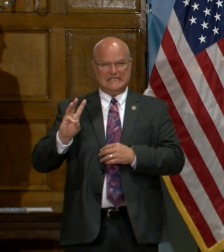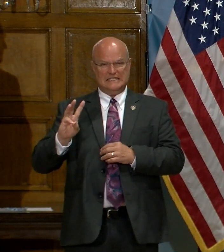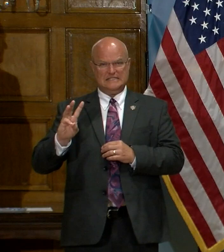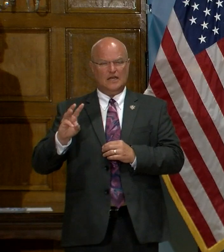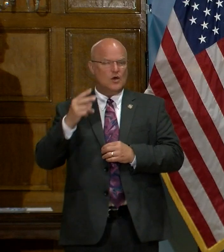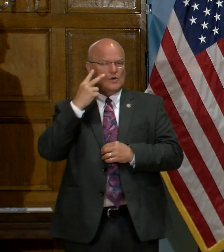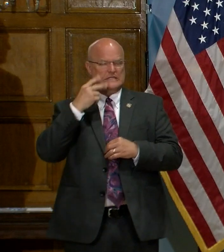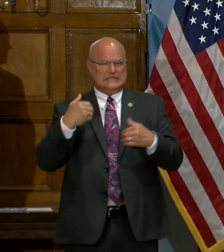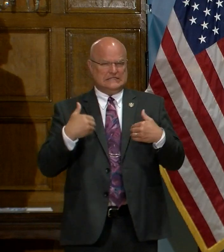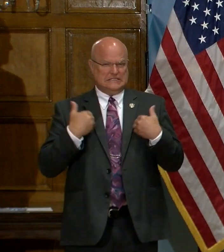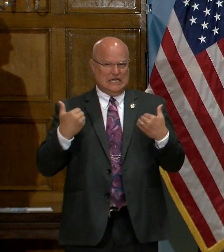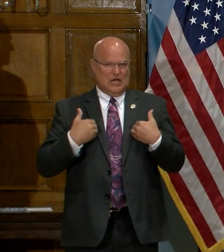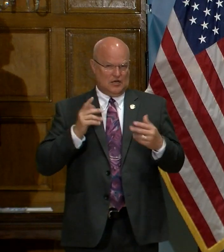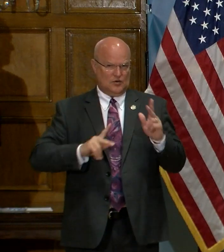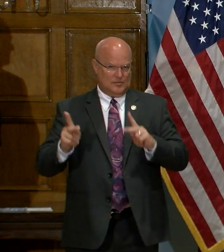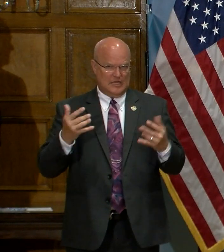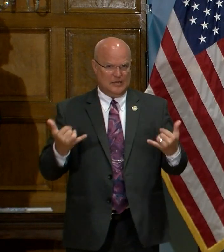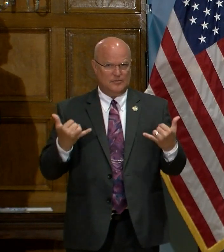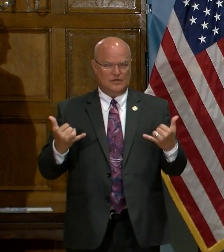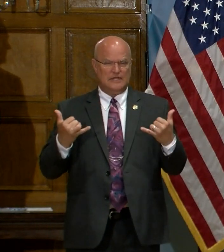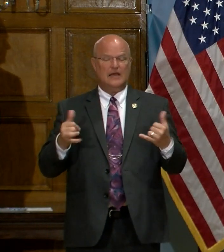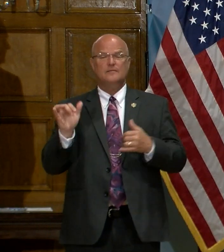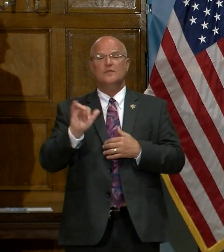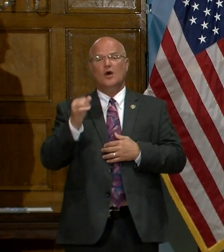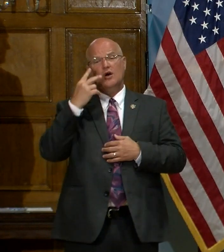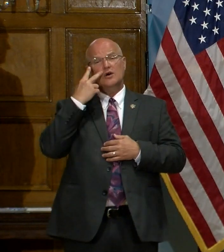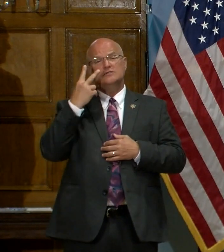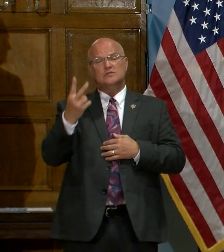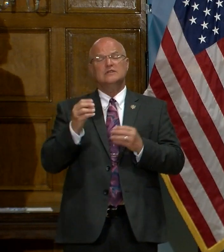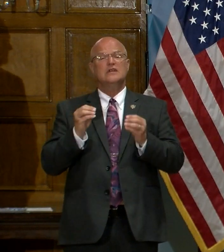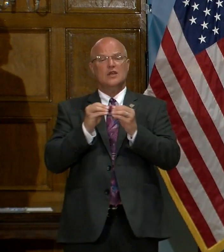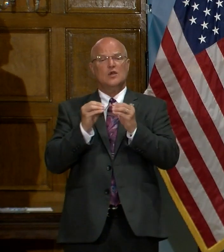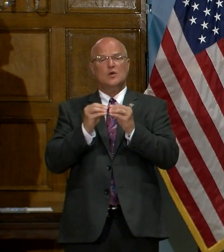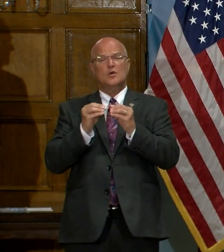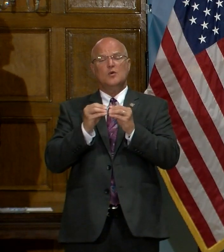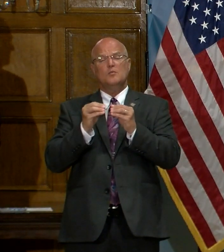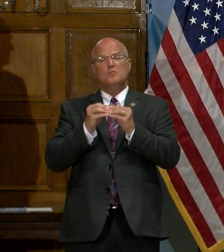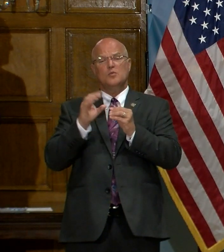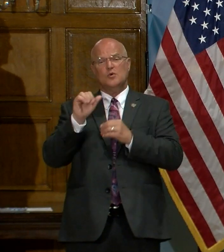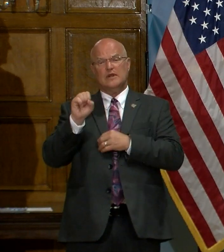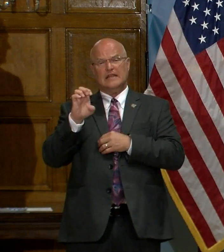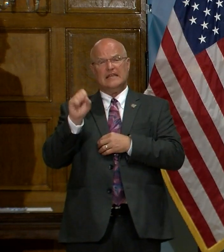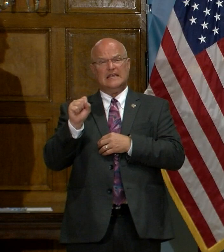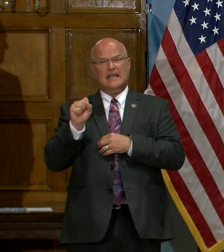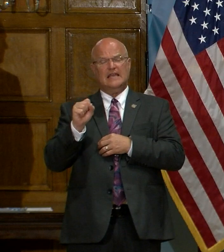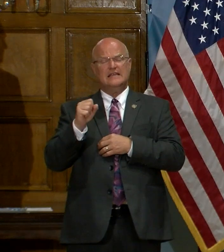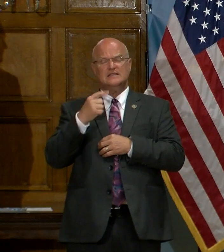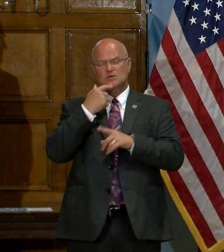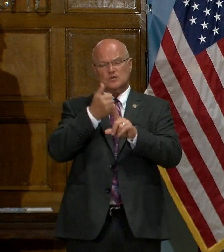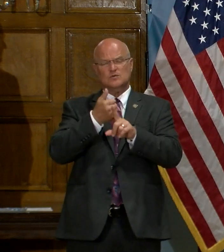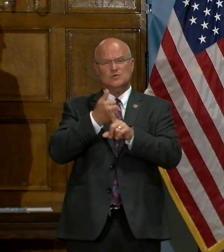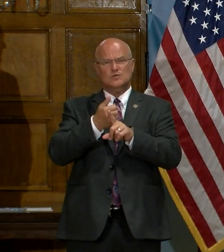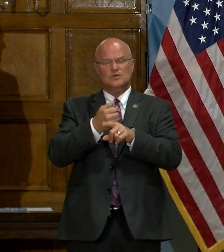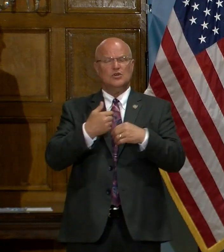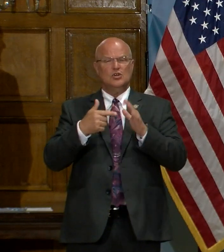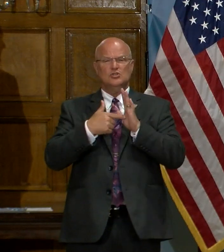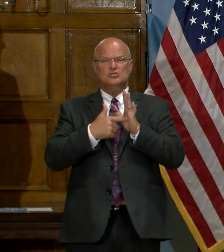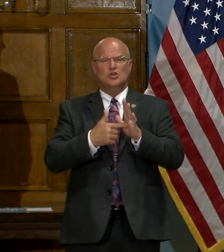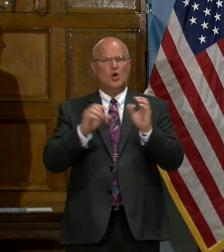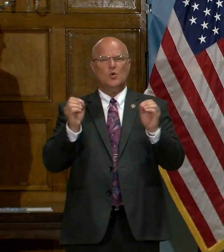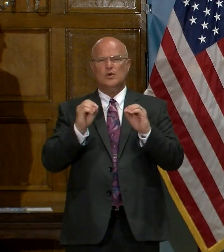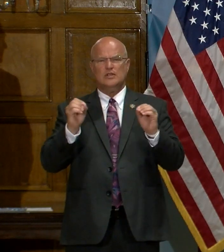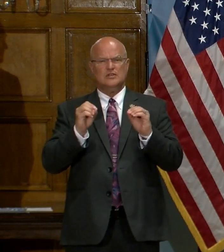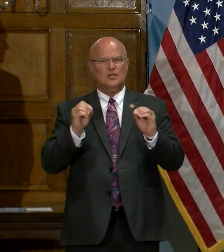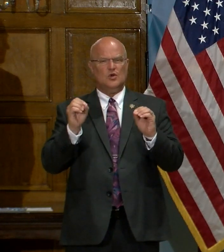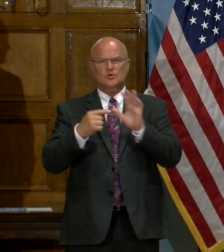we're seeing younger patients. We're also seeing more cases who are asymptomatic, or at